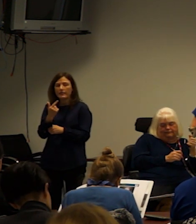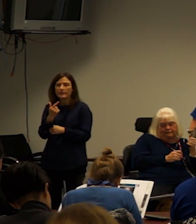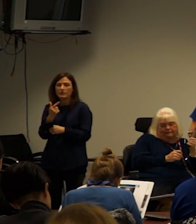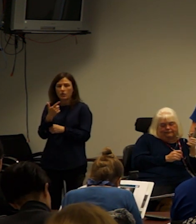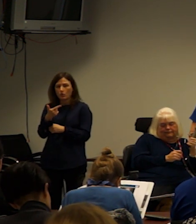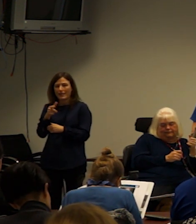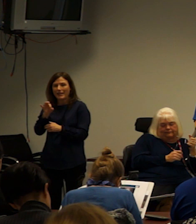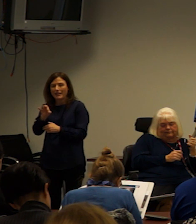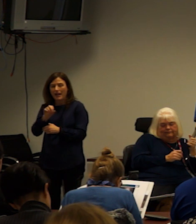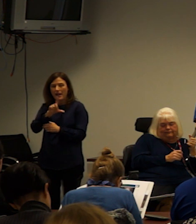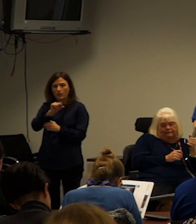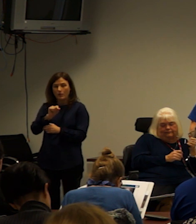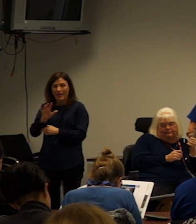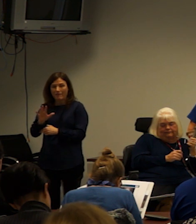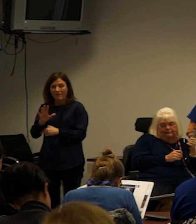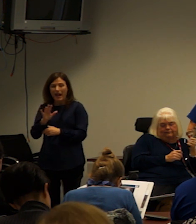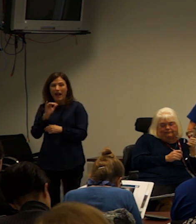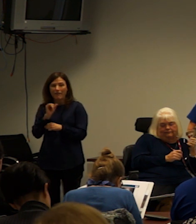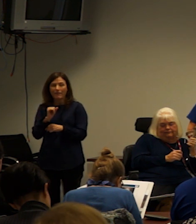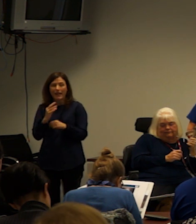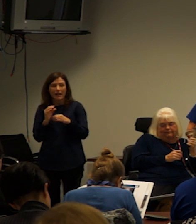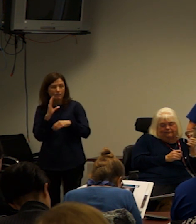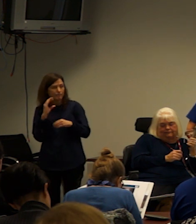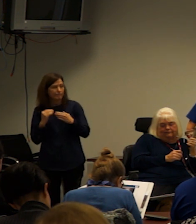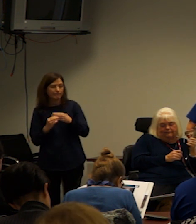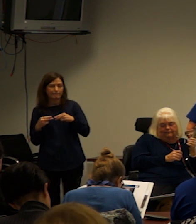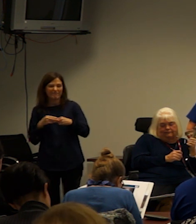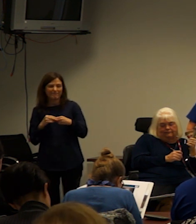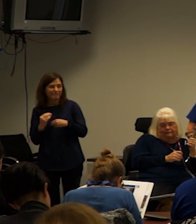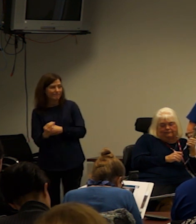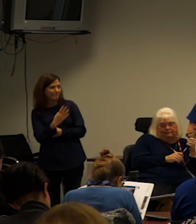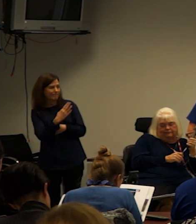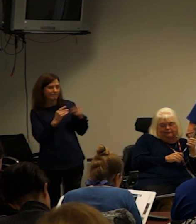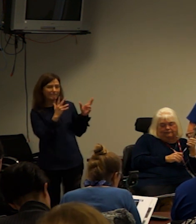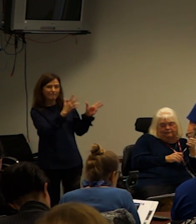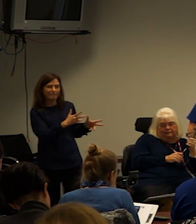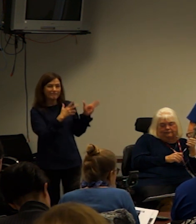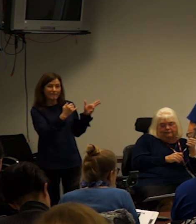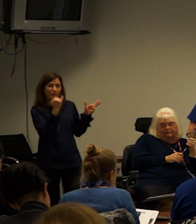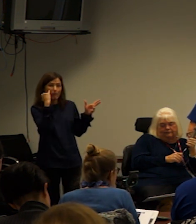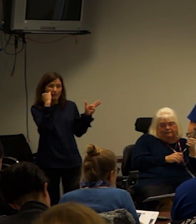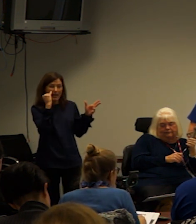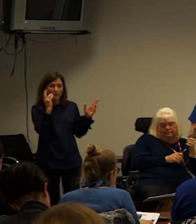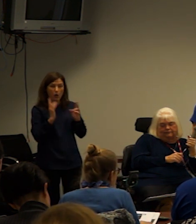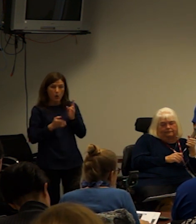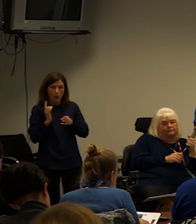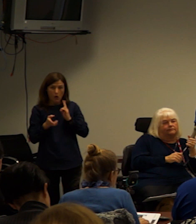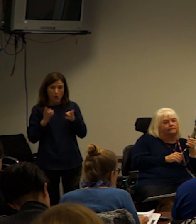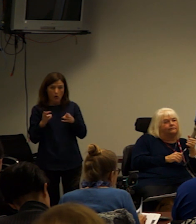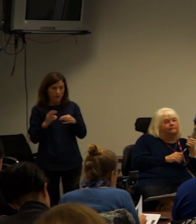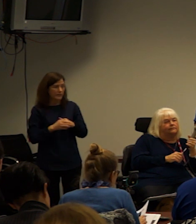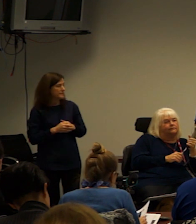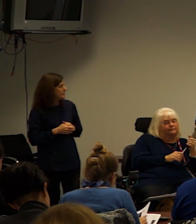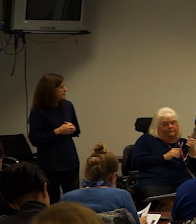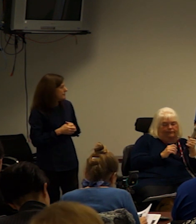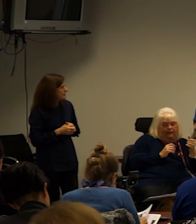2005. This is a slide that can be left out if you're in a hurry, okay?